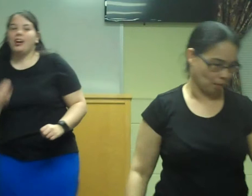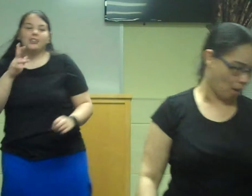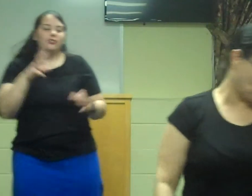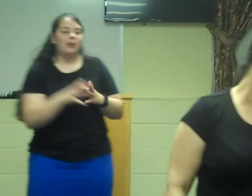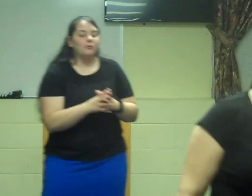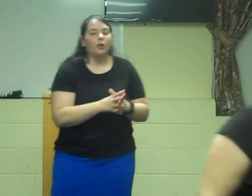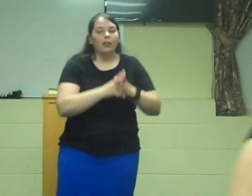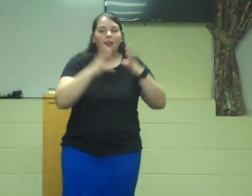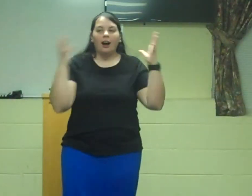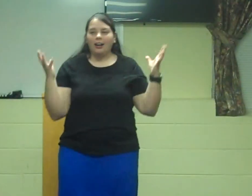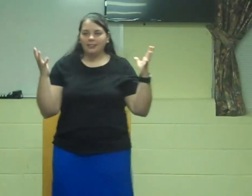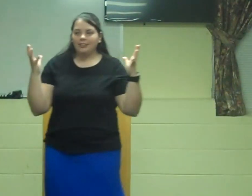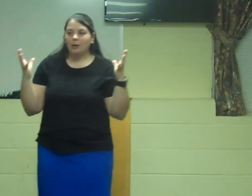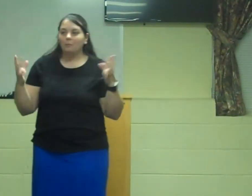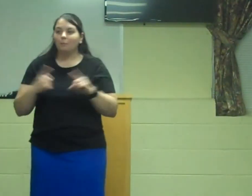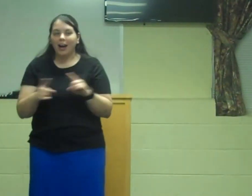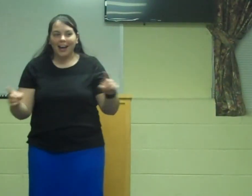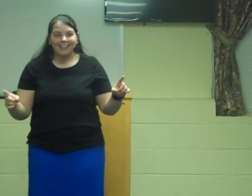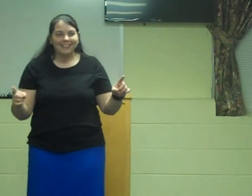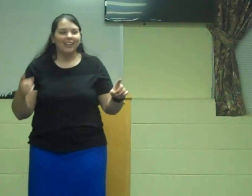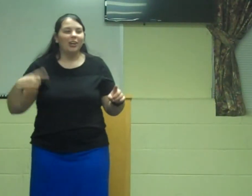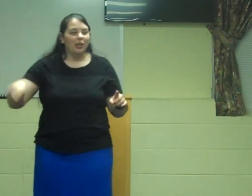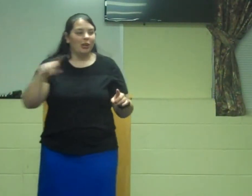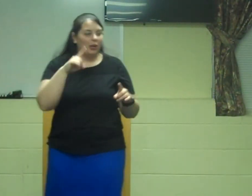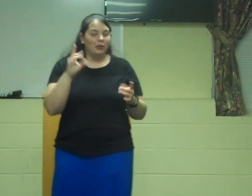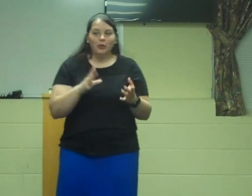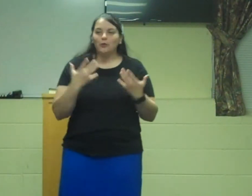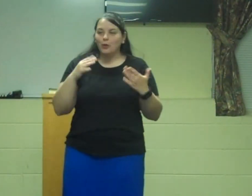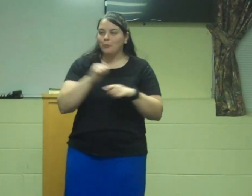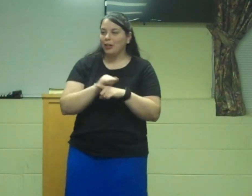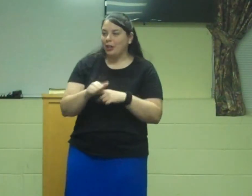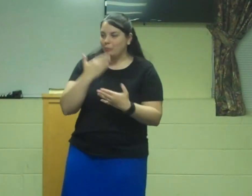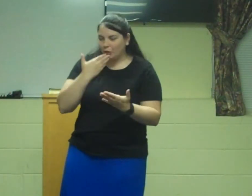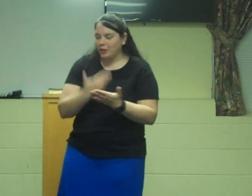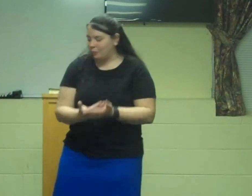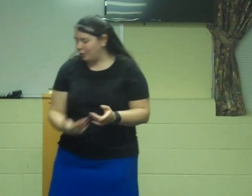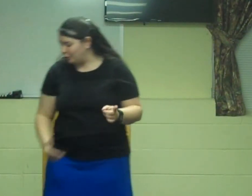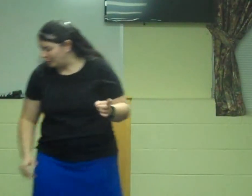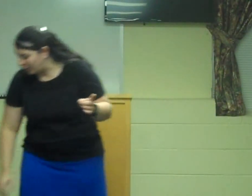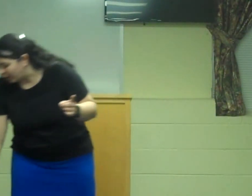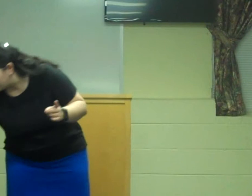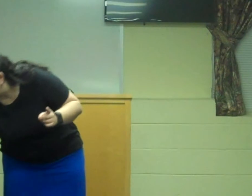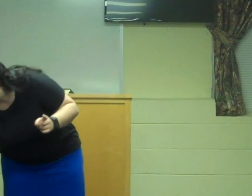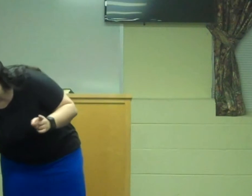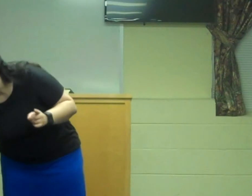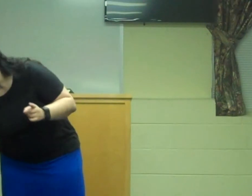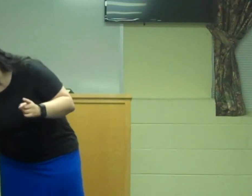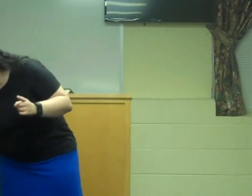Alright, so that was a lot. But you were doing looked like pretty good. So